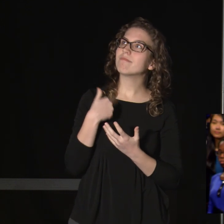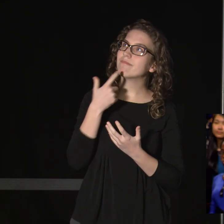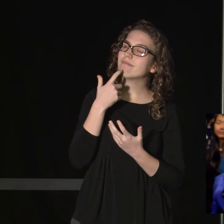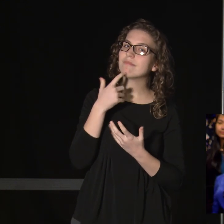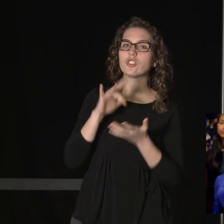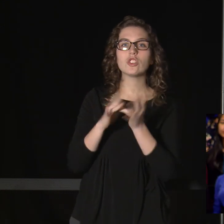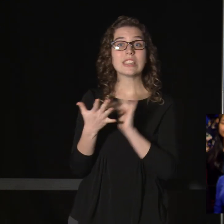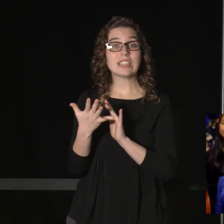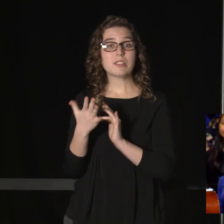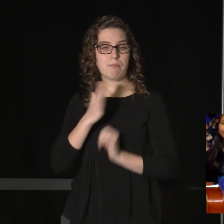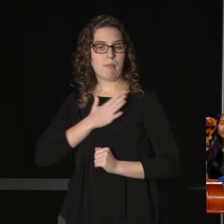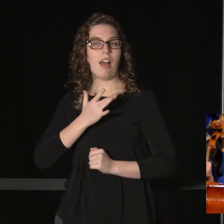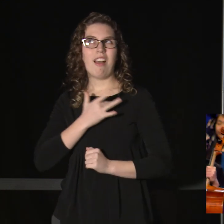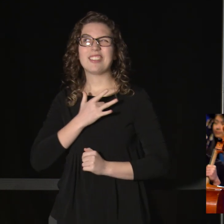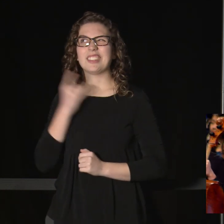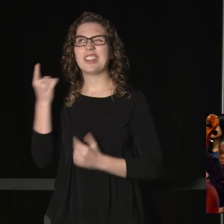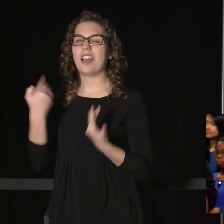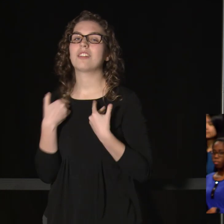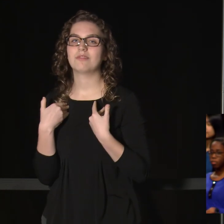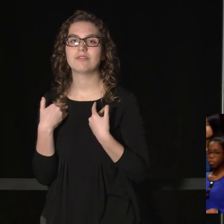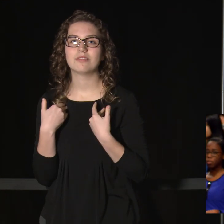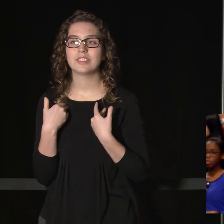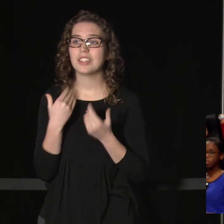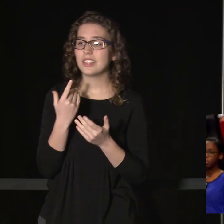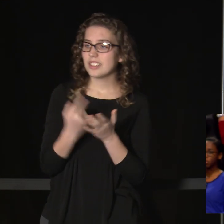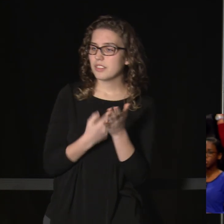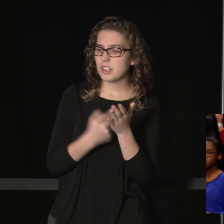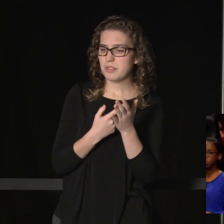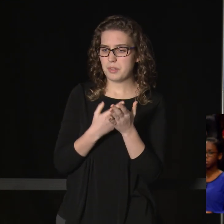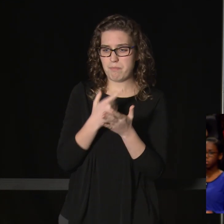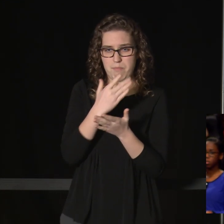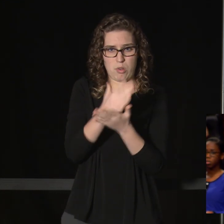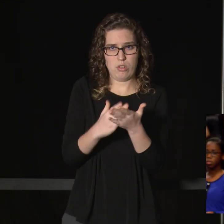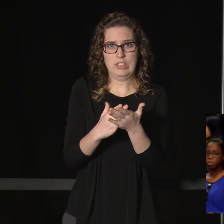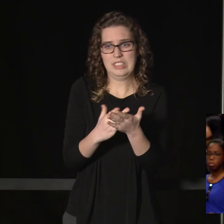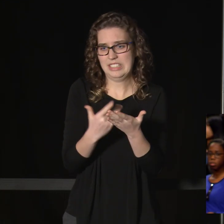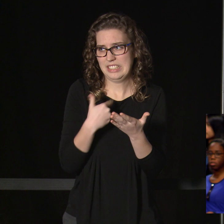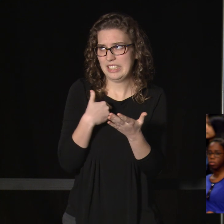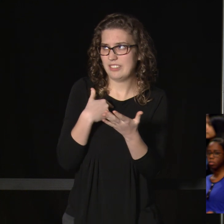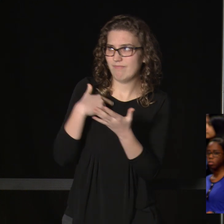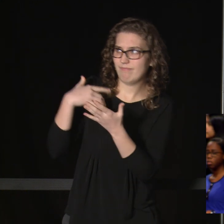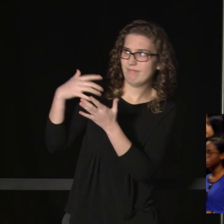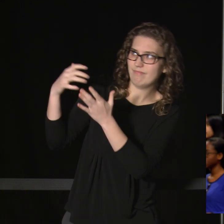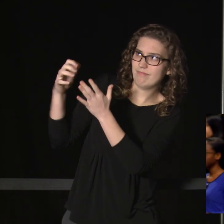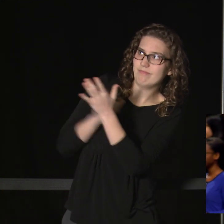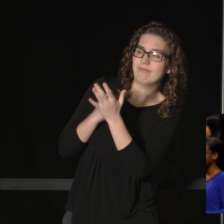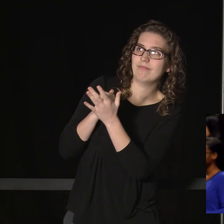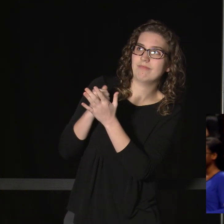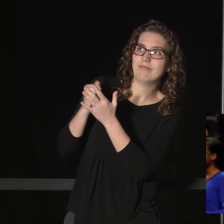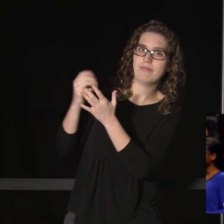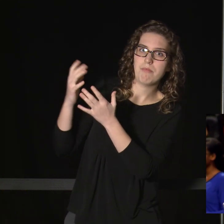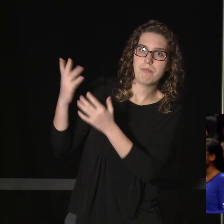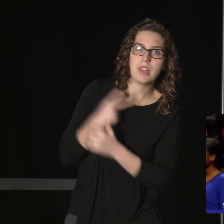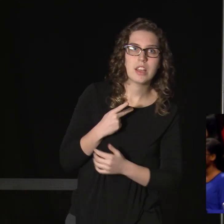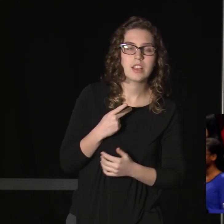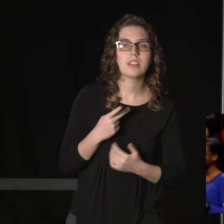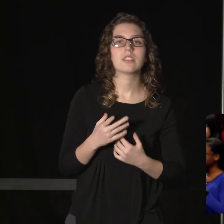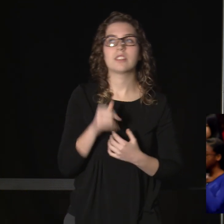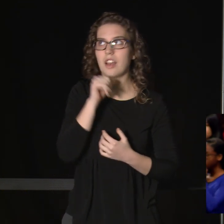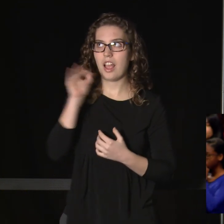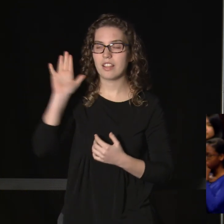that sometimes there are pieces of it that I take back and that aren't his. So a few years ago, coming back from a summer mission